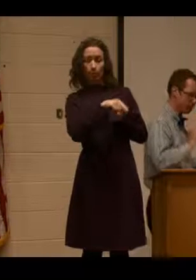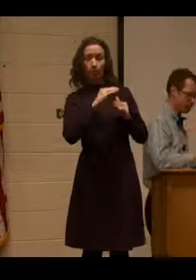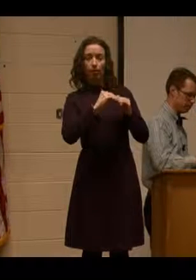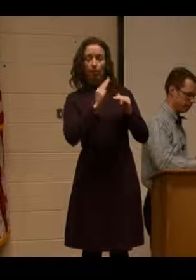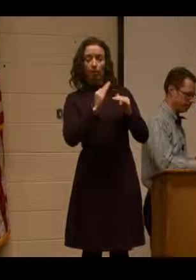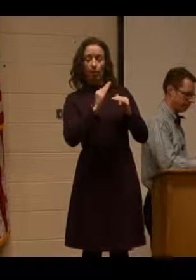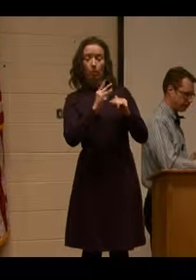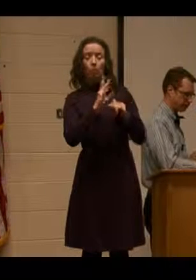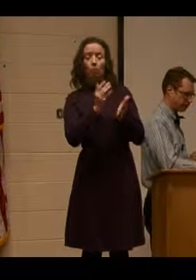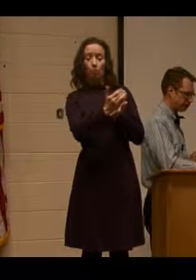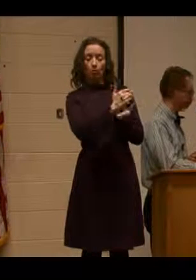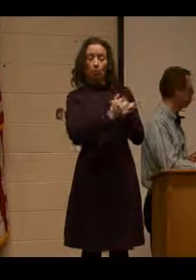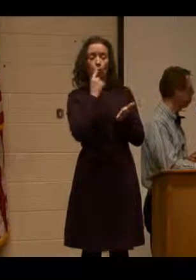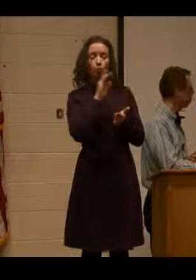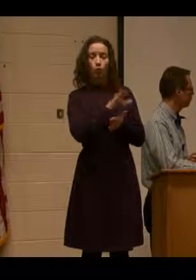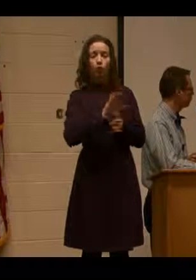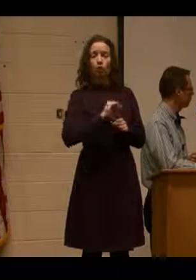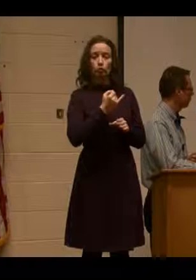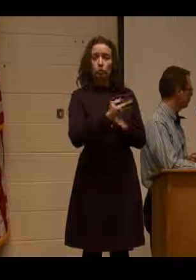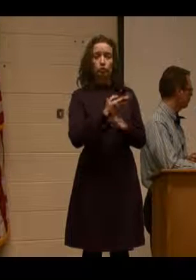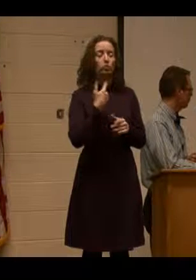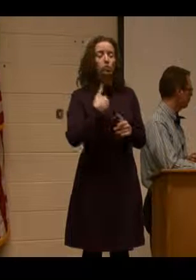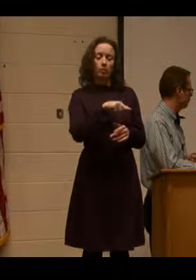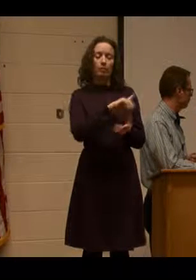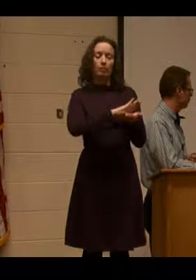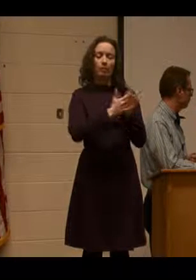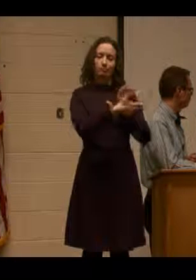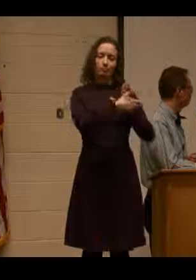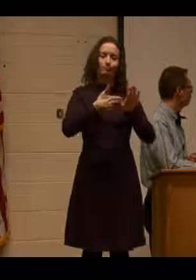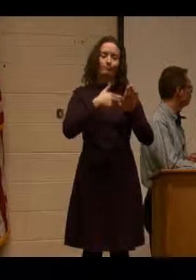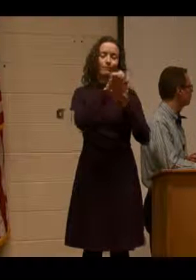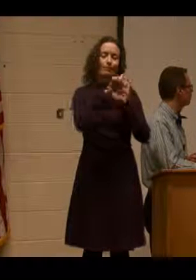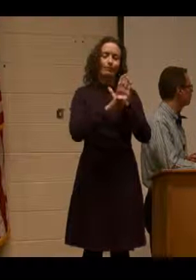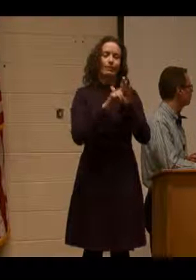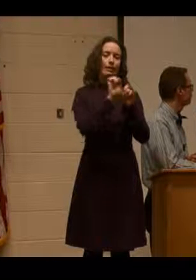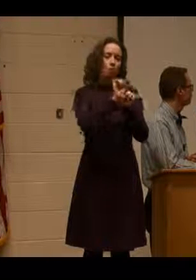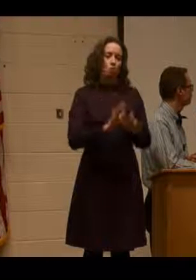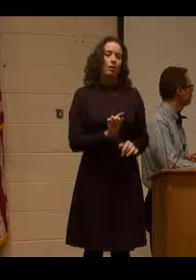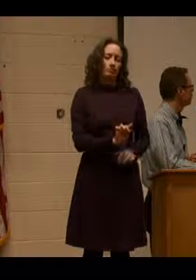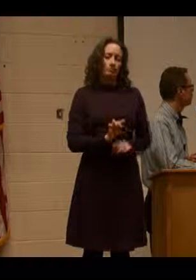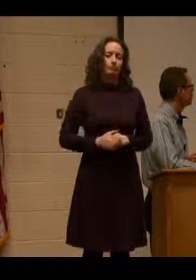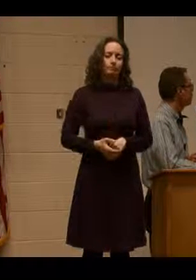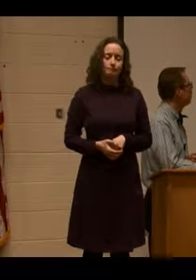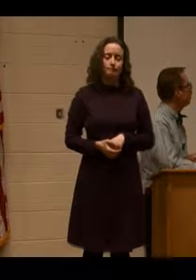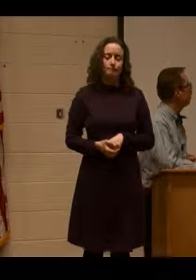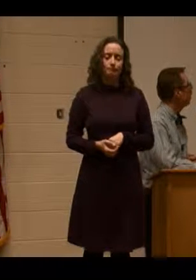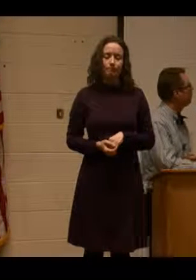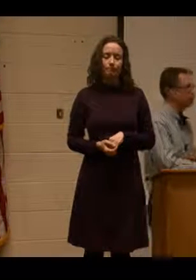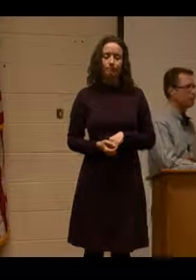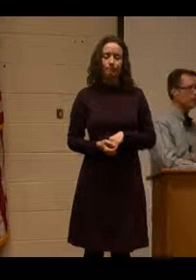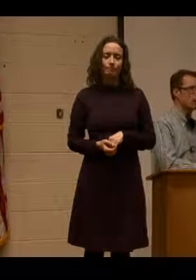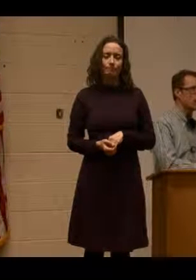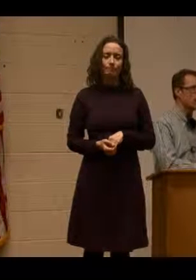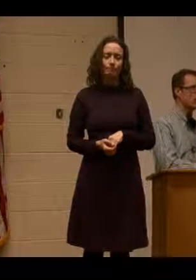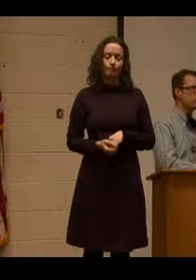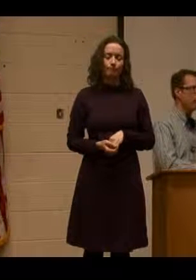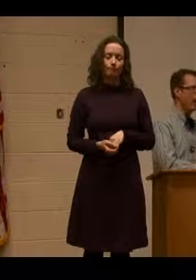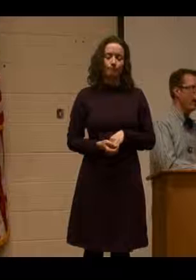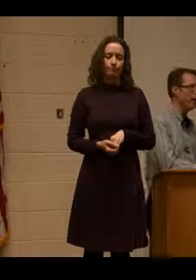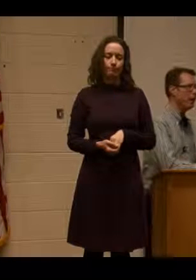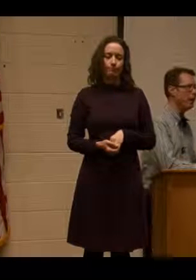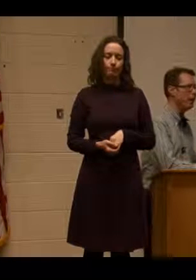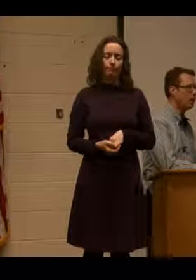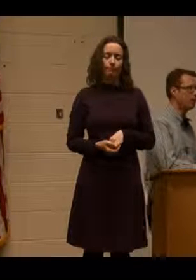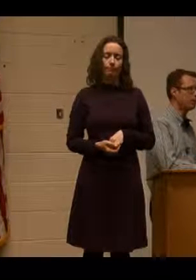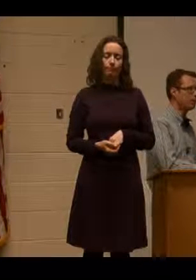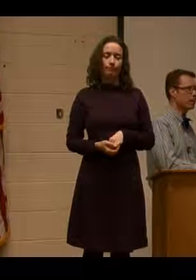Um, We do have